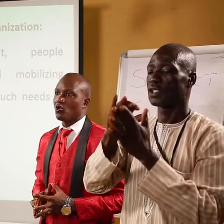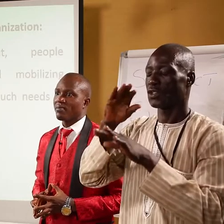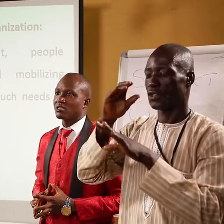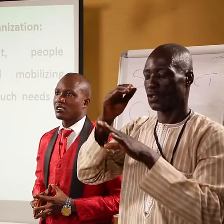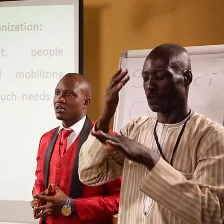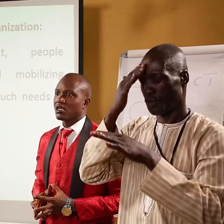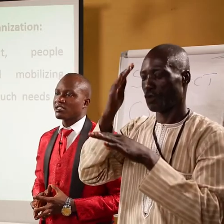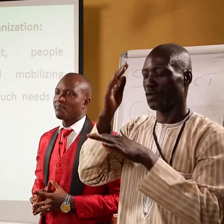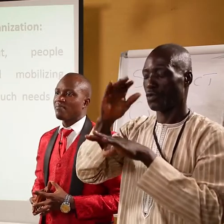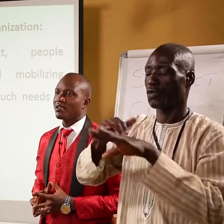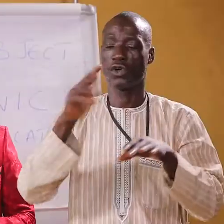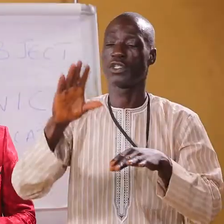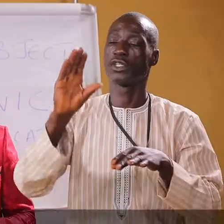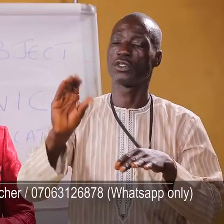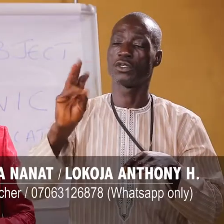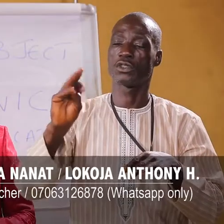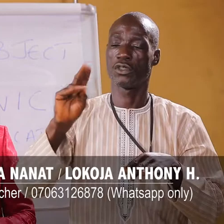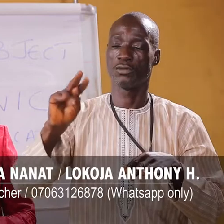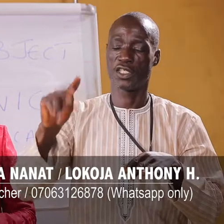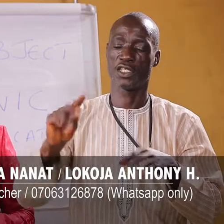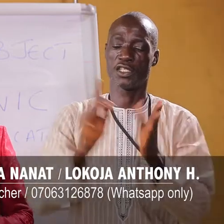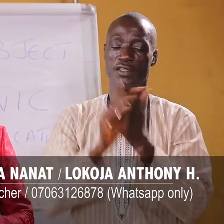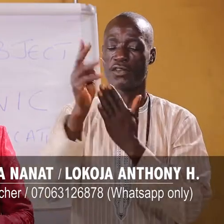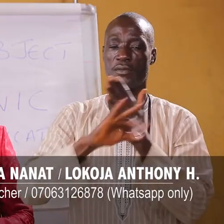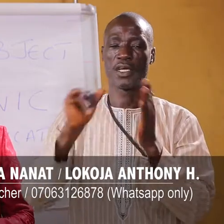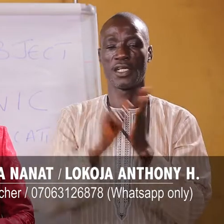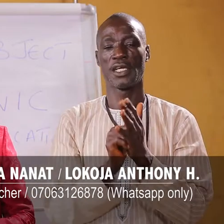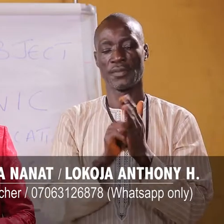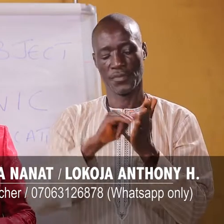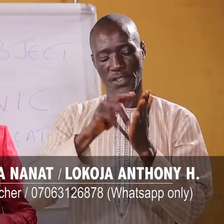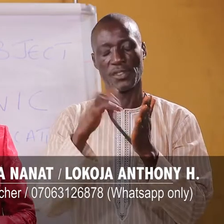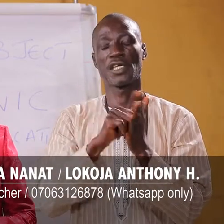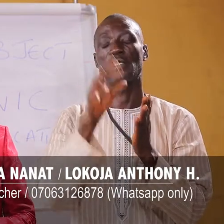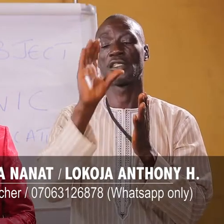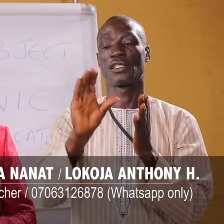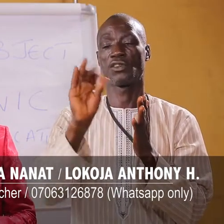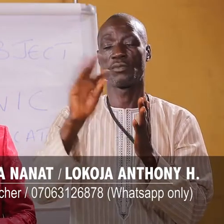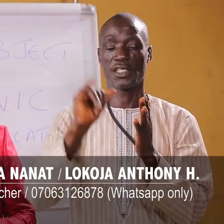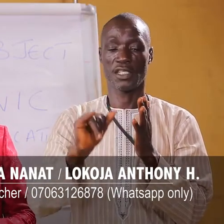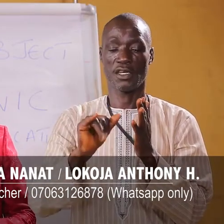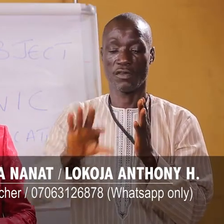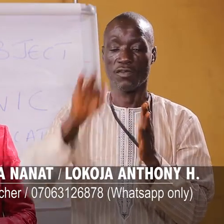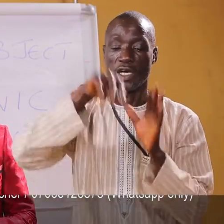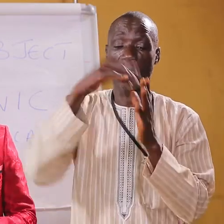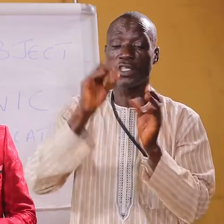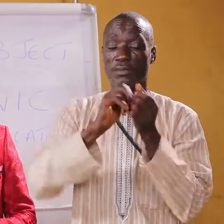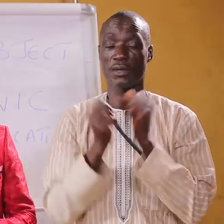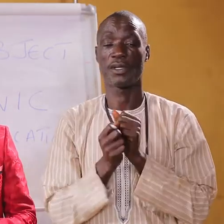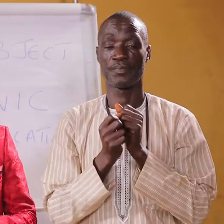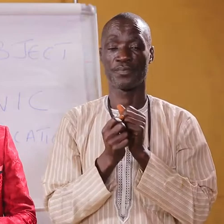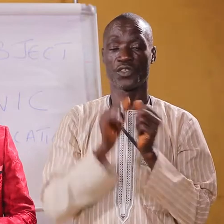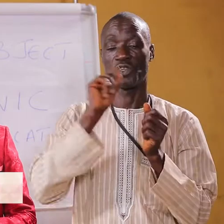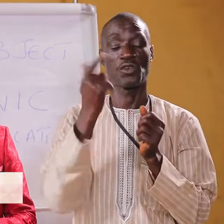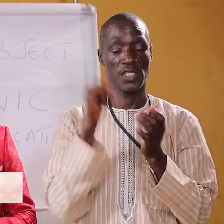community development. It simply means a community identify its problem, not just identifying their problems, but